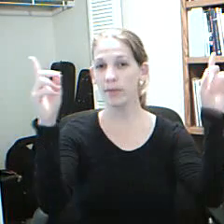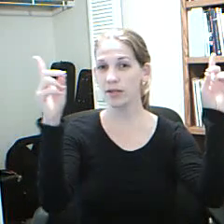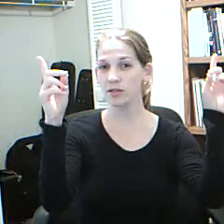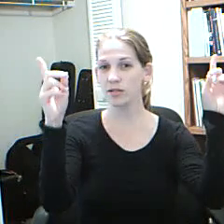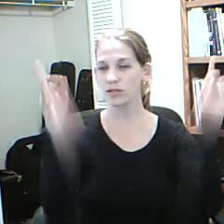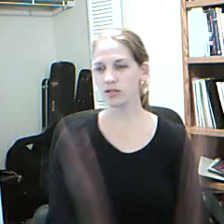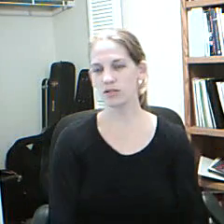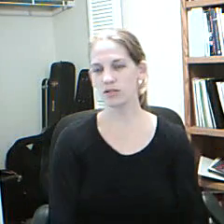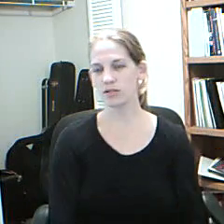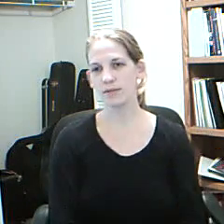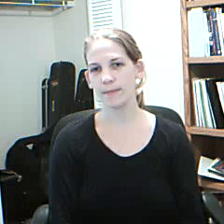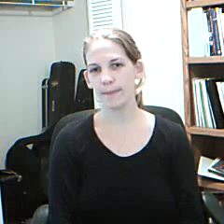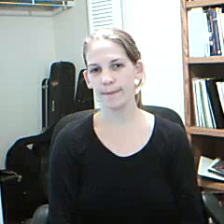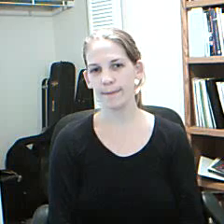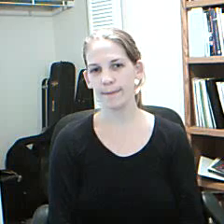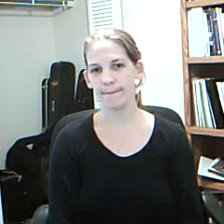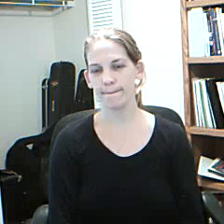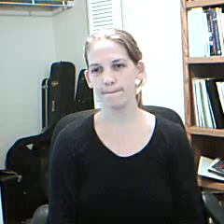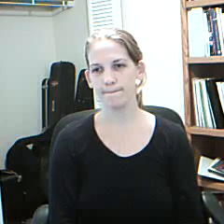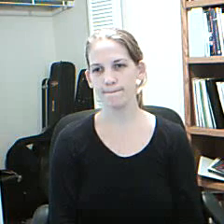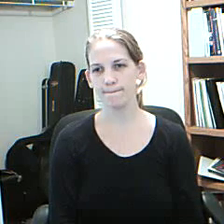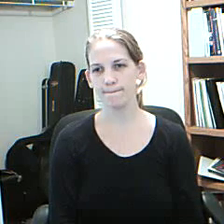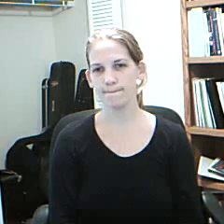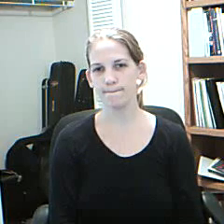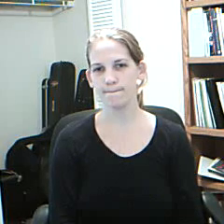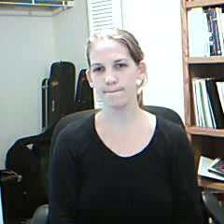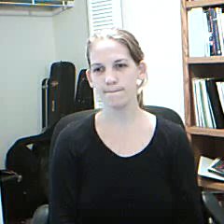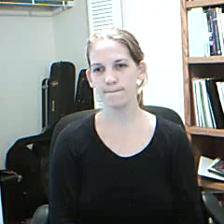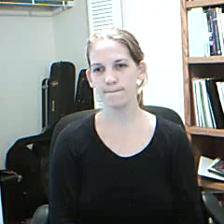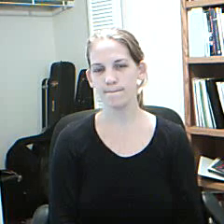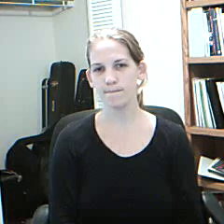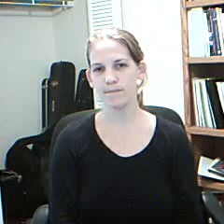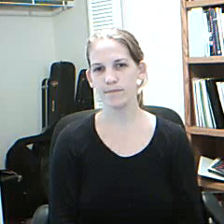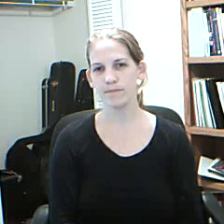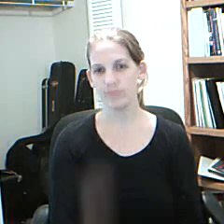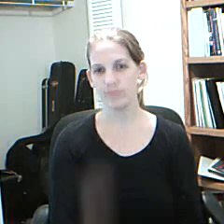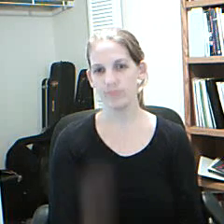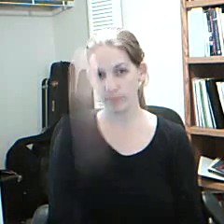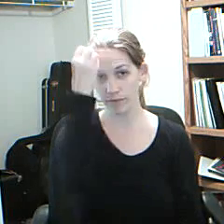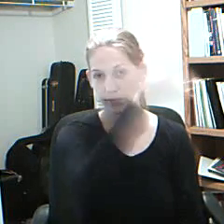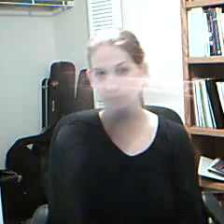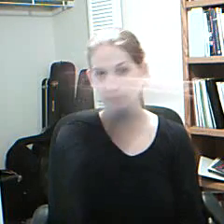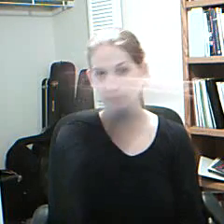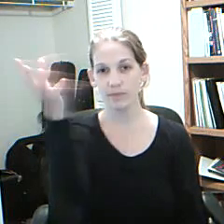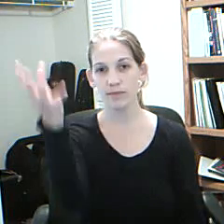Well, I can tell you this, you know, spending time with the people that matter most,